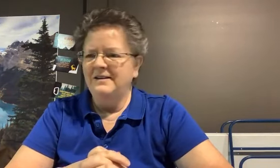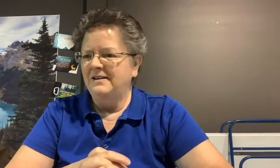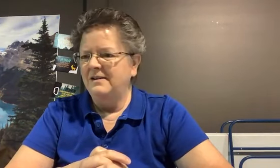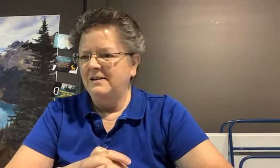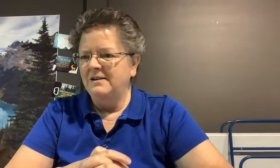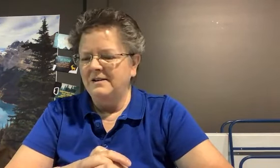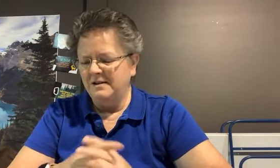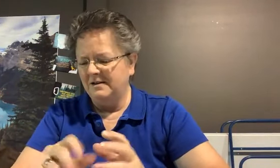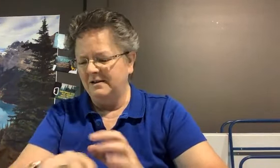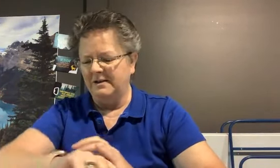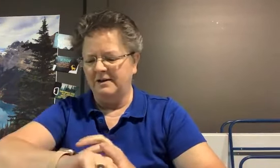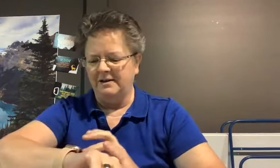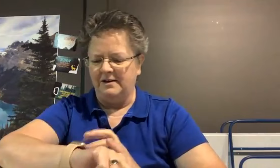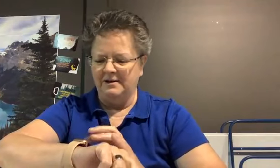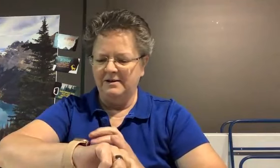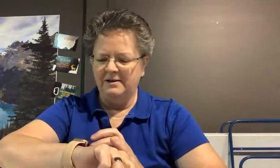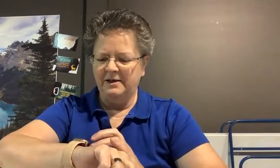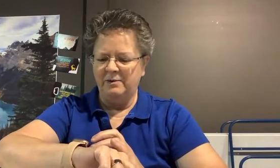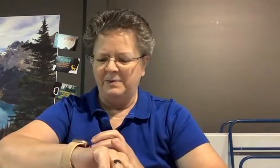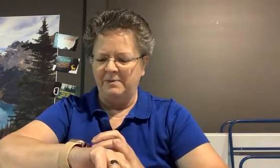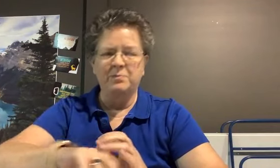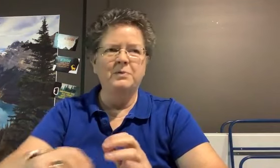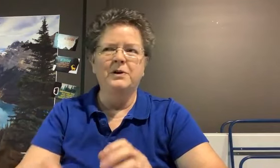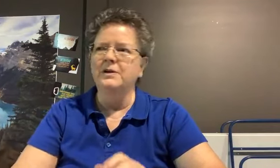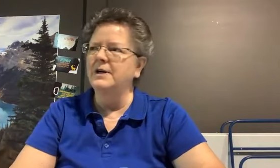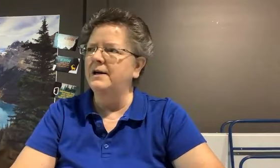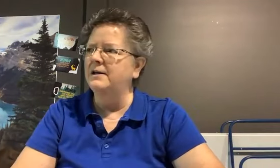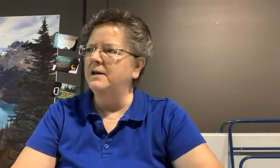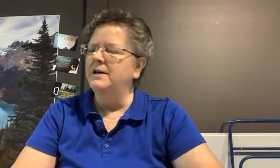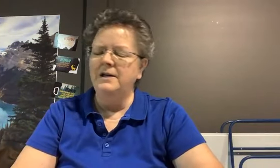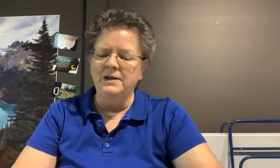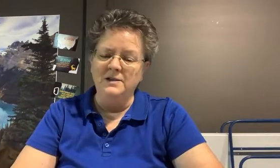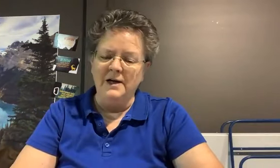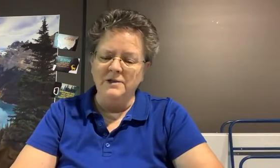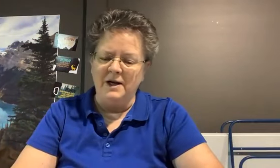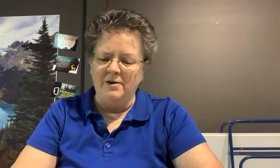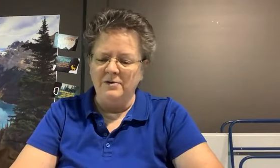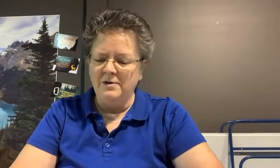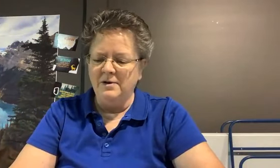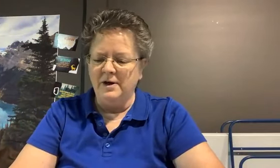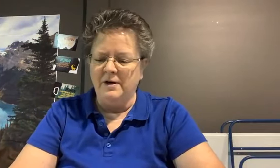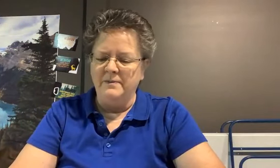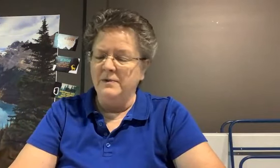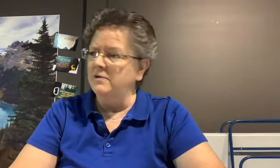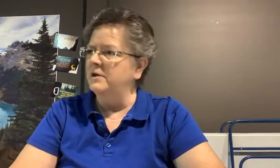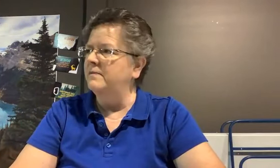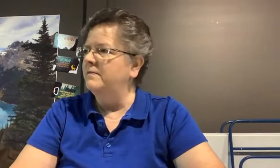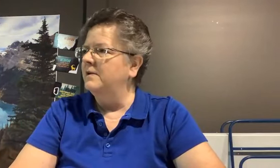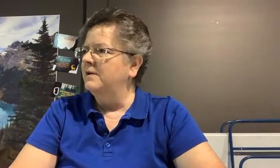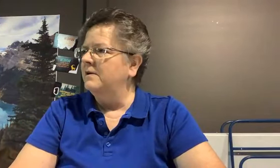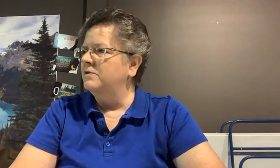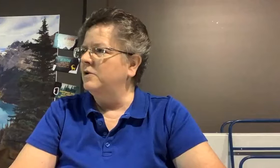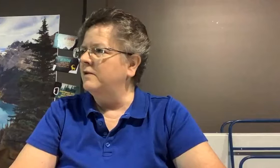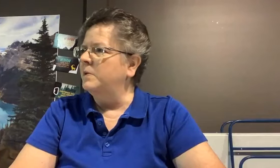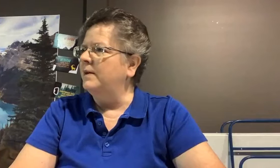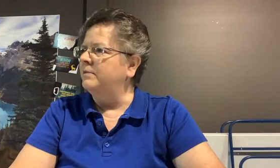Yeah. They're out there. They are. He would be pretty excited. He is downtown. There's a server problem,